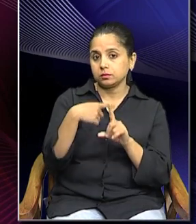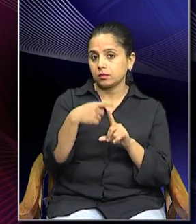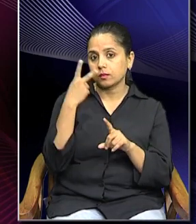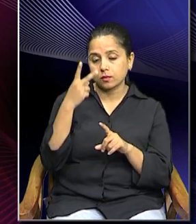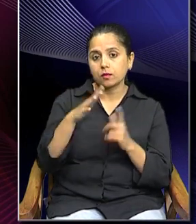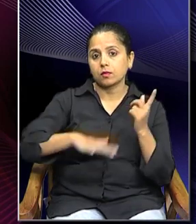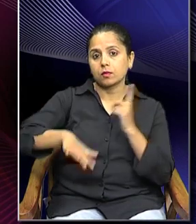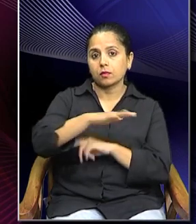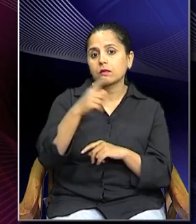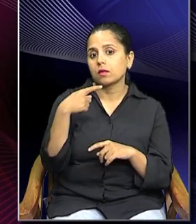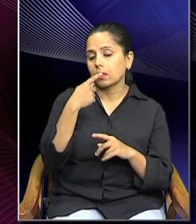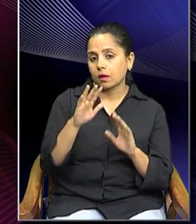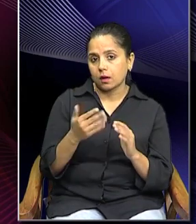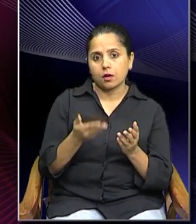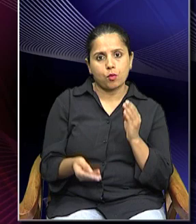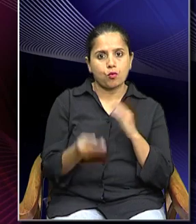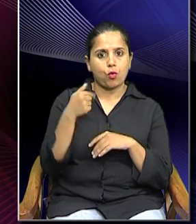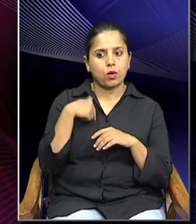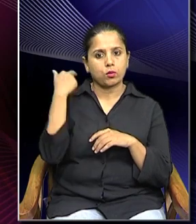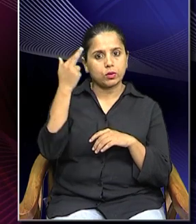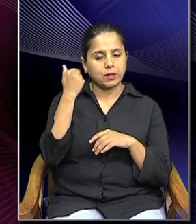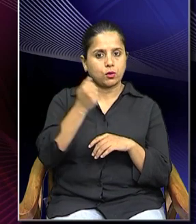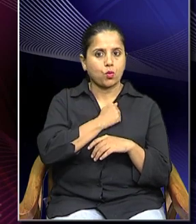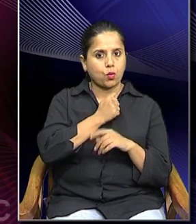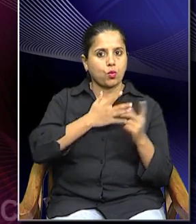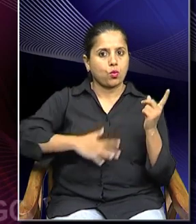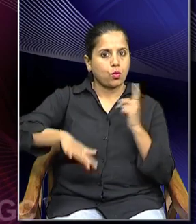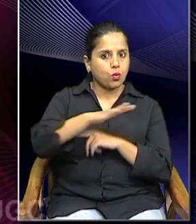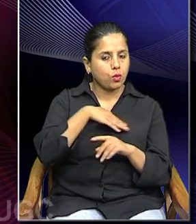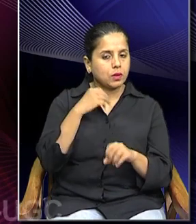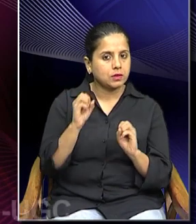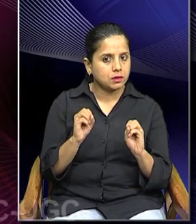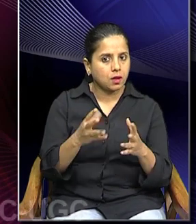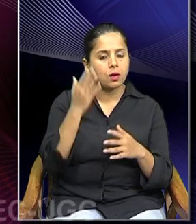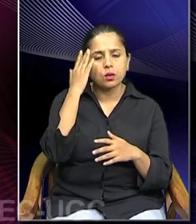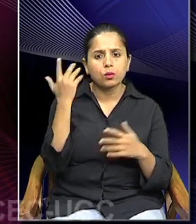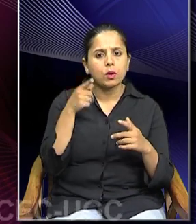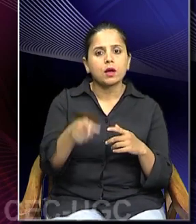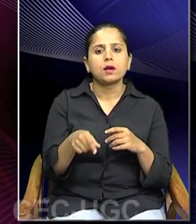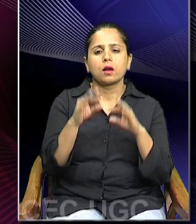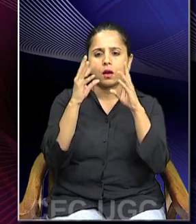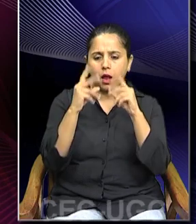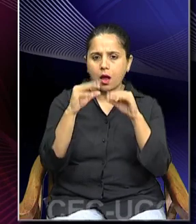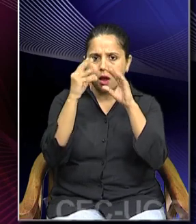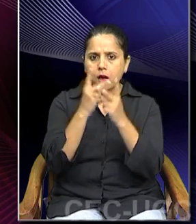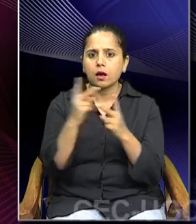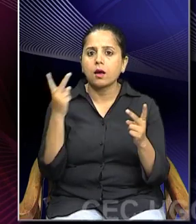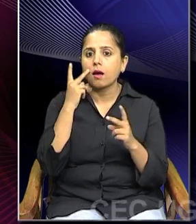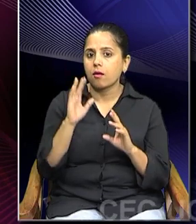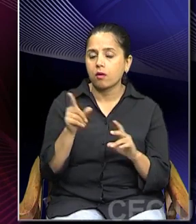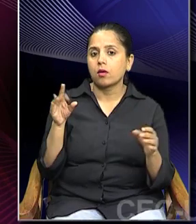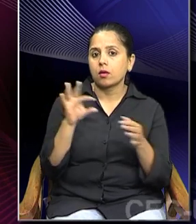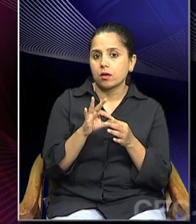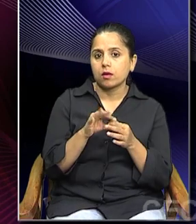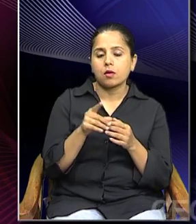area which was saying that we are becoming more rational in our approach to, because it was based on calculation, it was based on